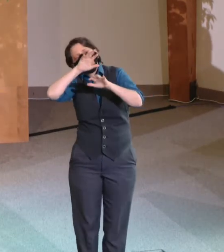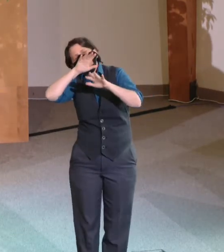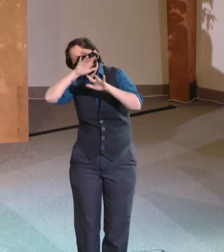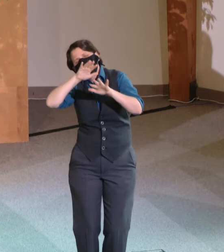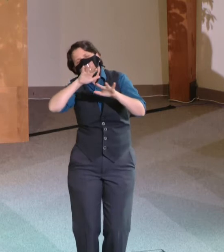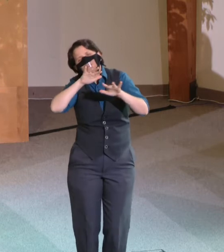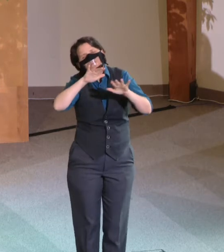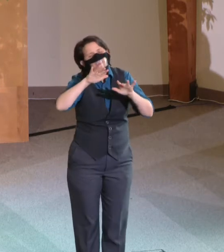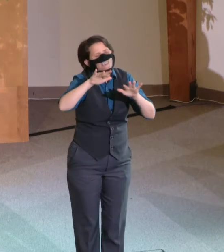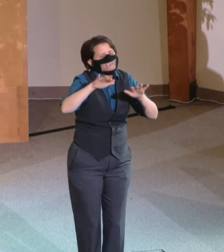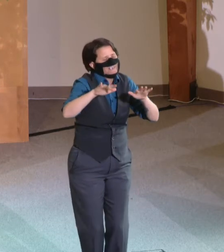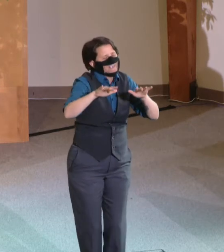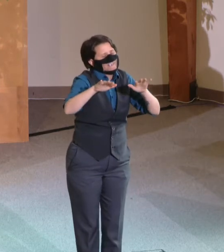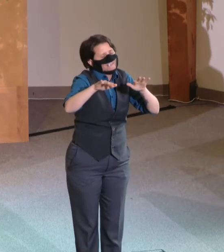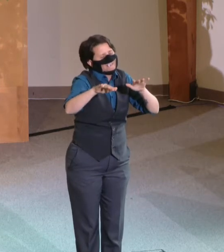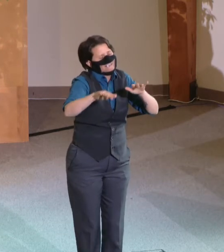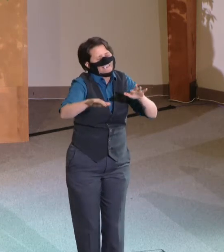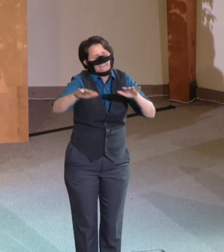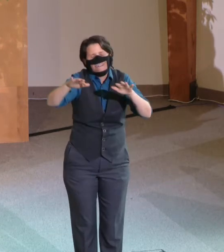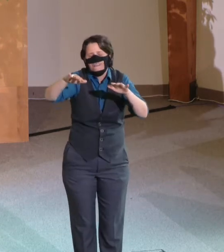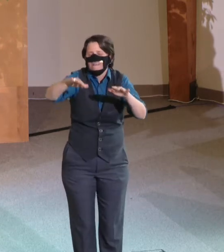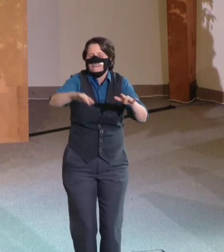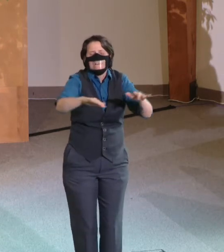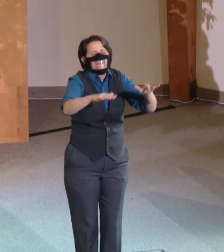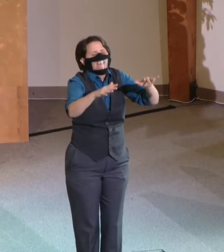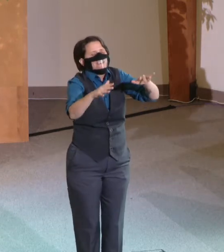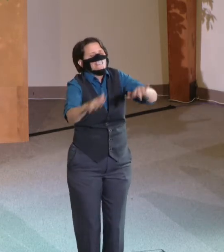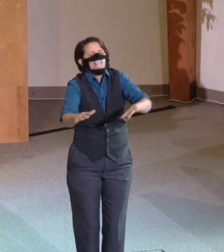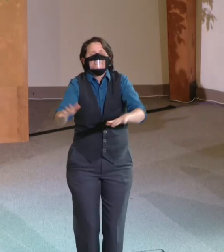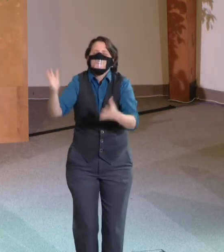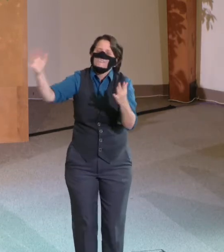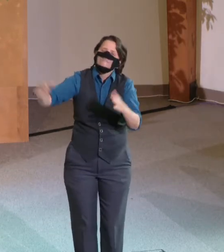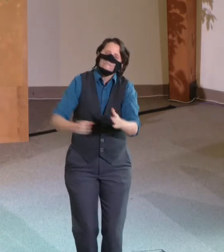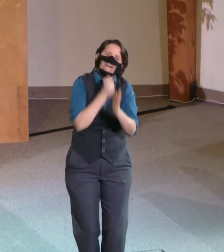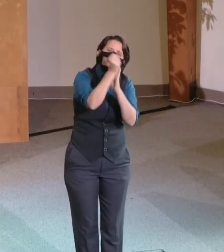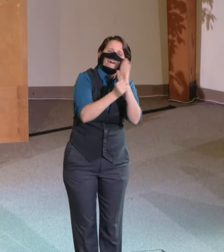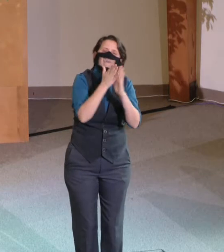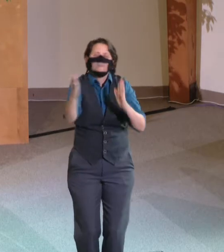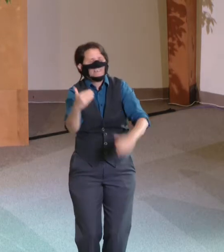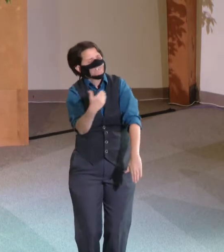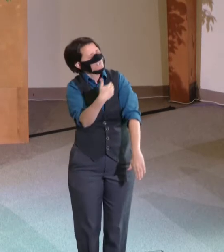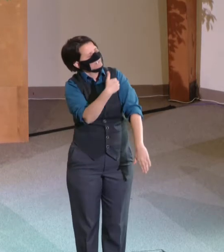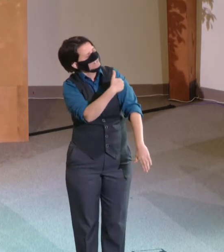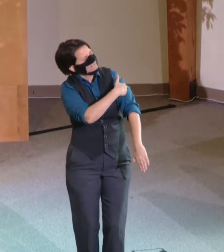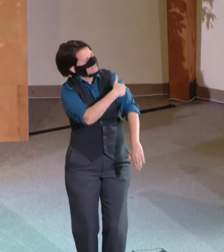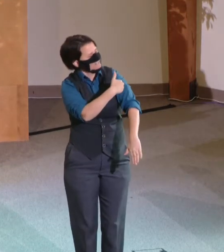my way. It's flowing my way. It's a season of power. It's a season of power.